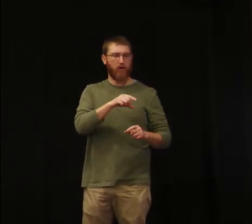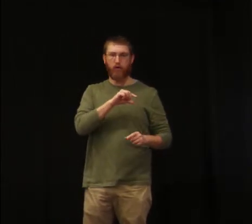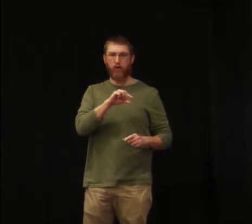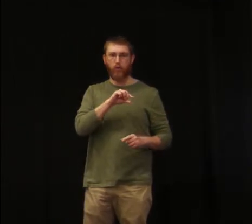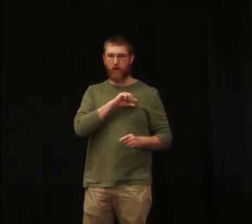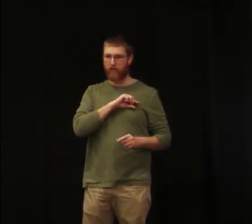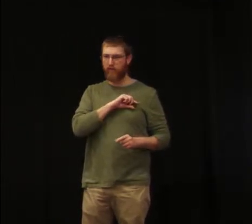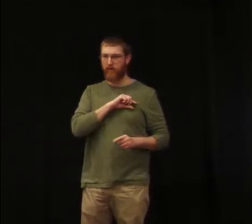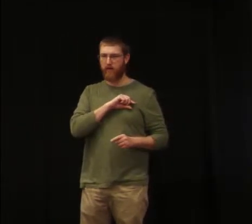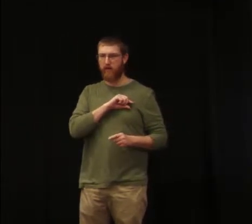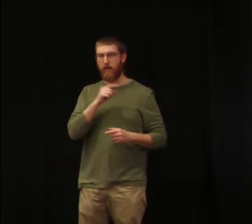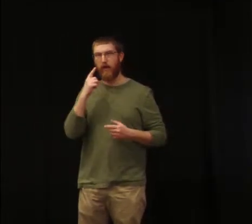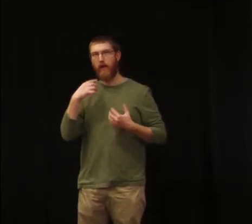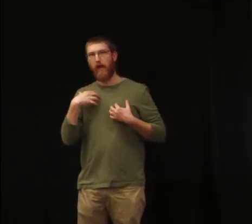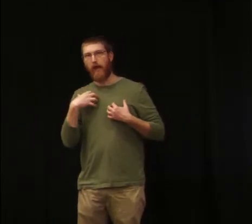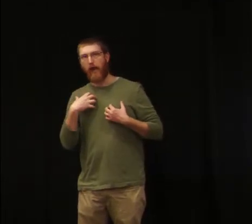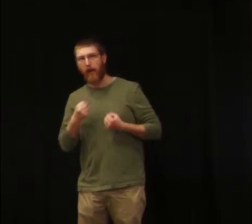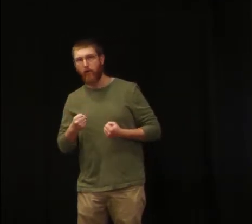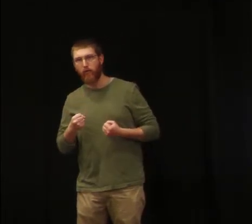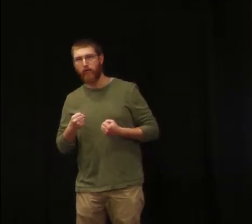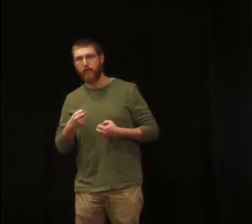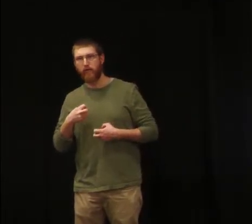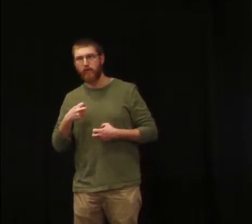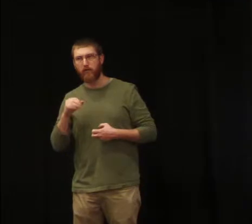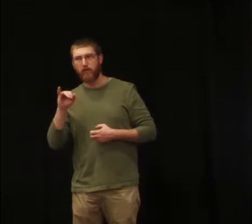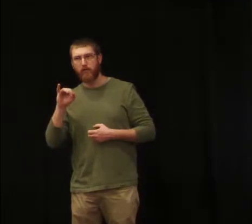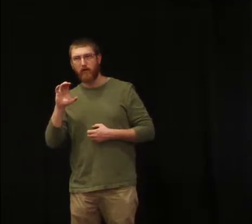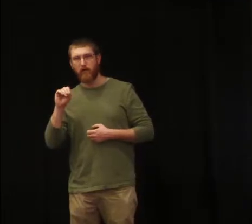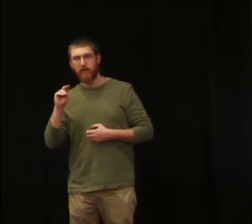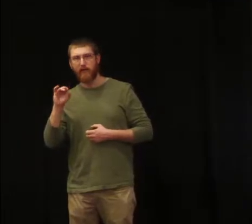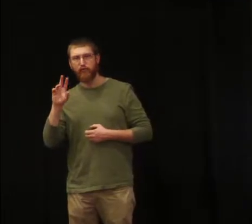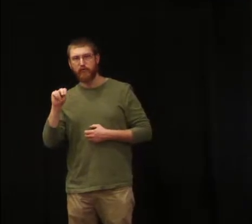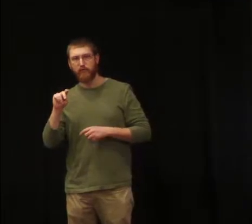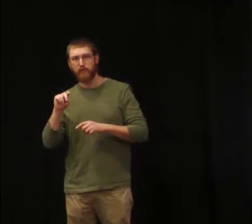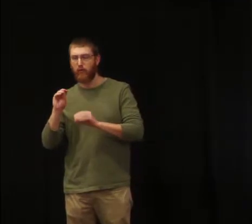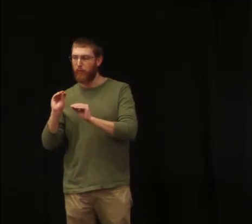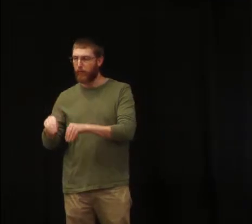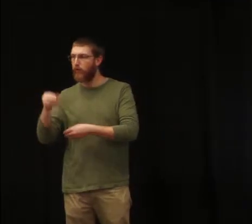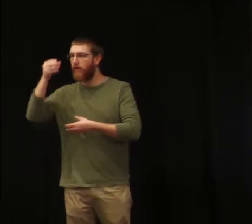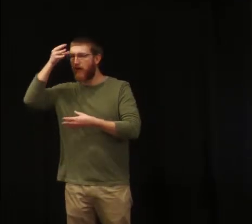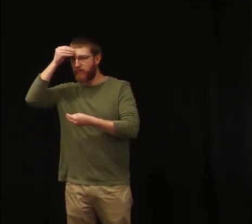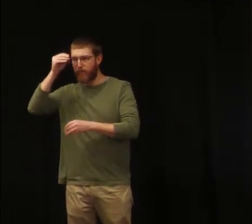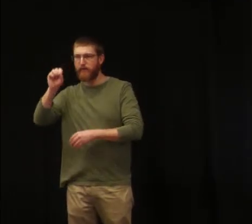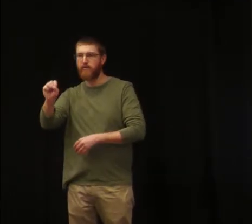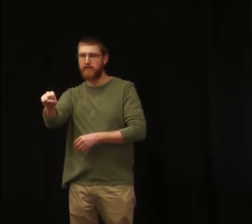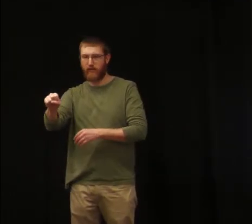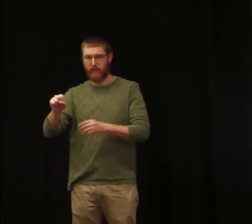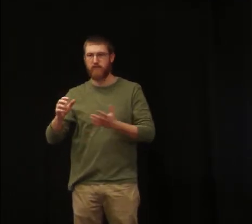health condition, so we're putting information in there, but certain